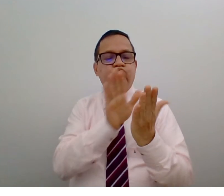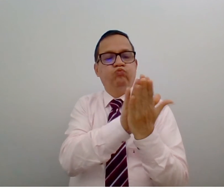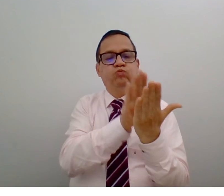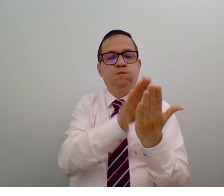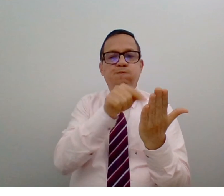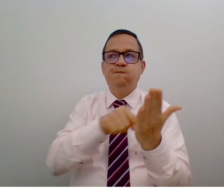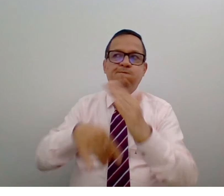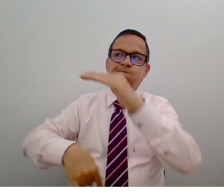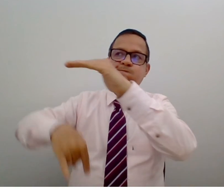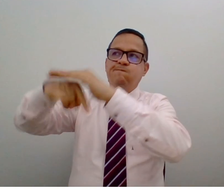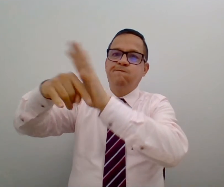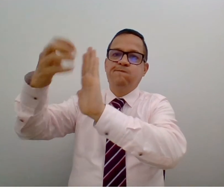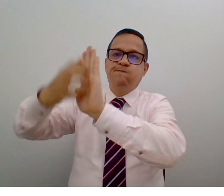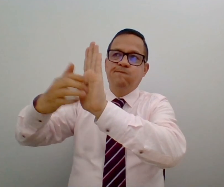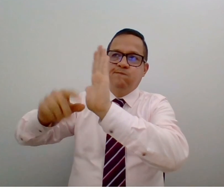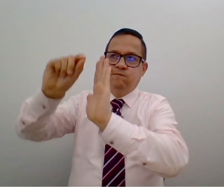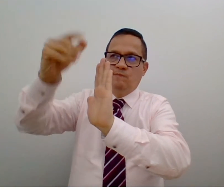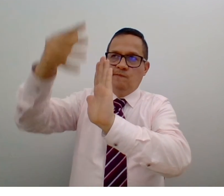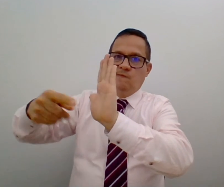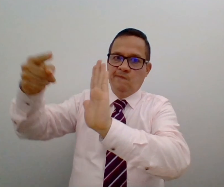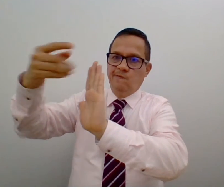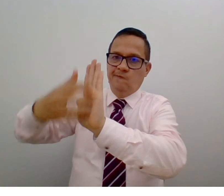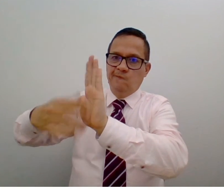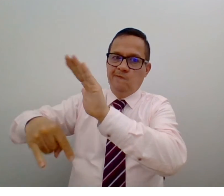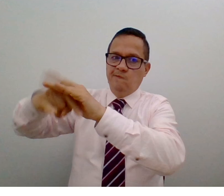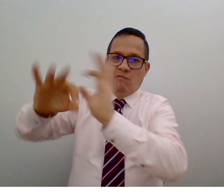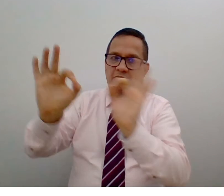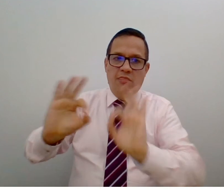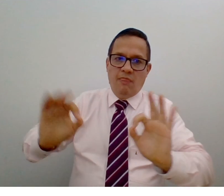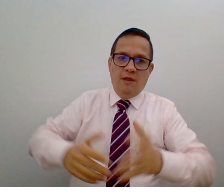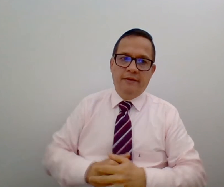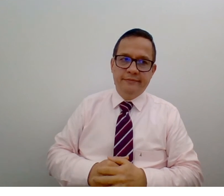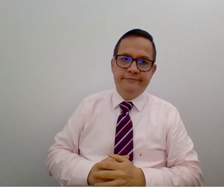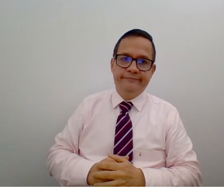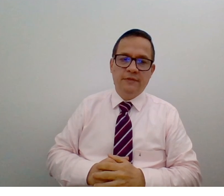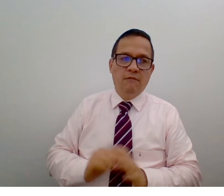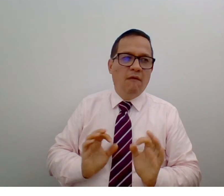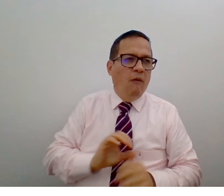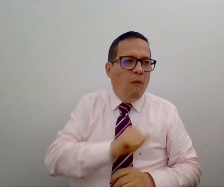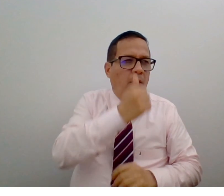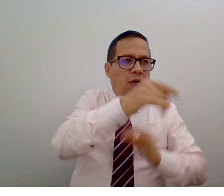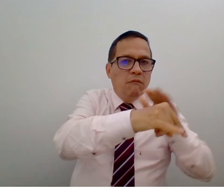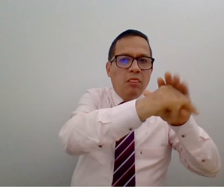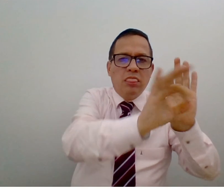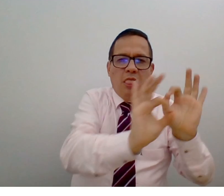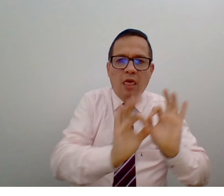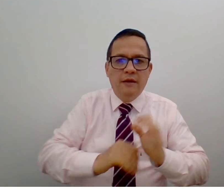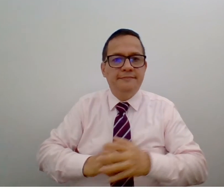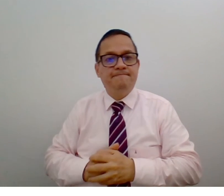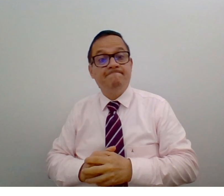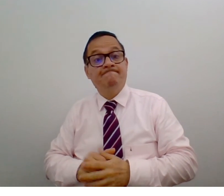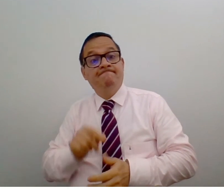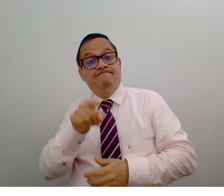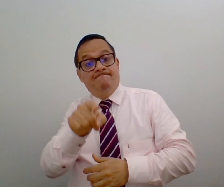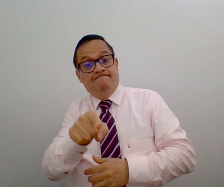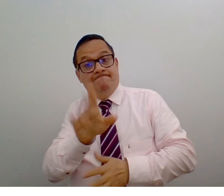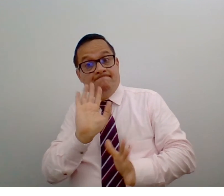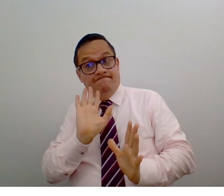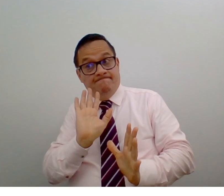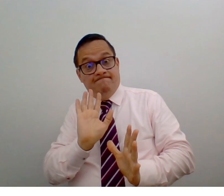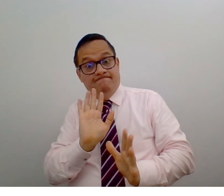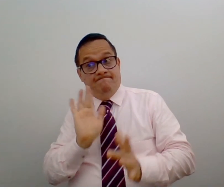submitted to the evaluation environment or by any other means. If your work